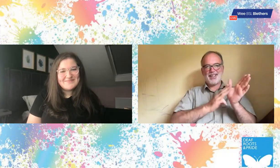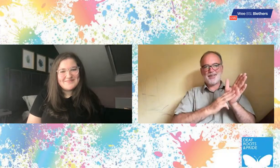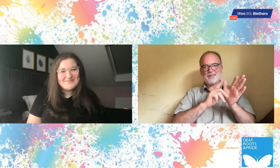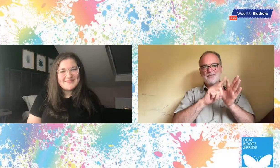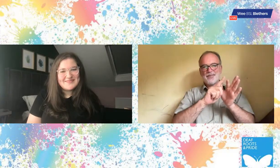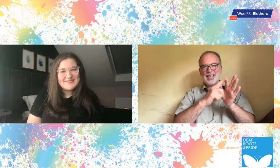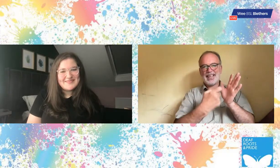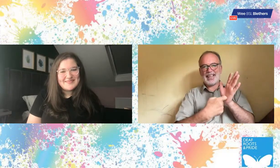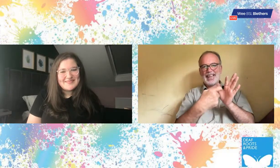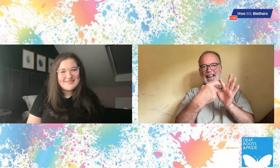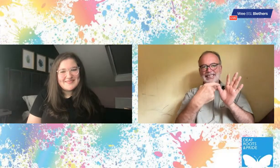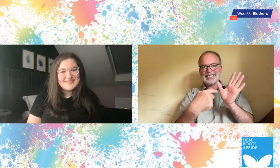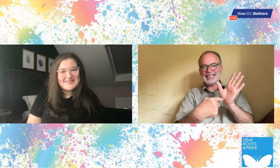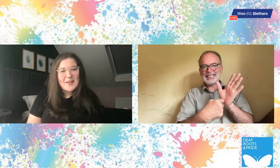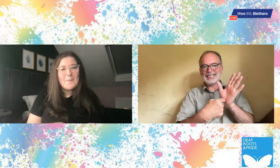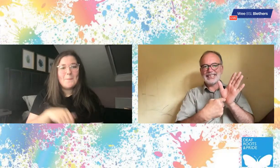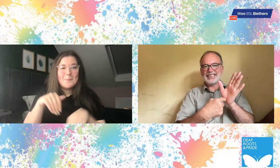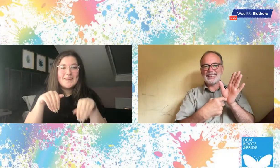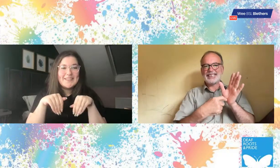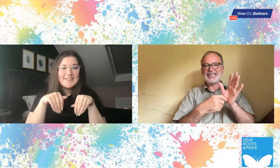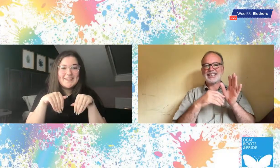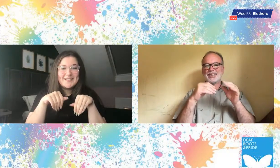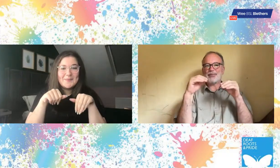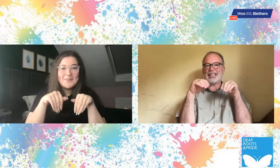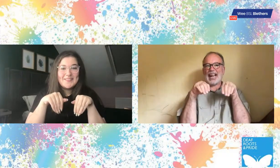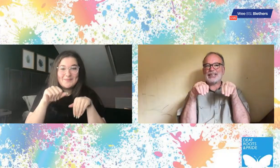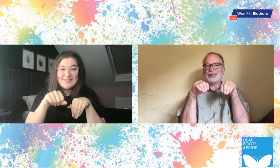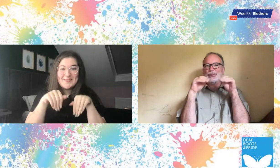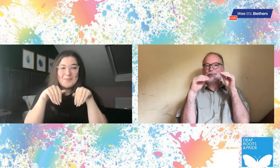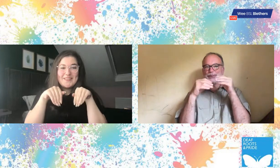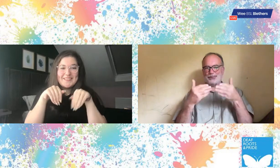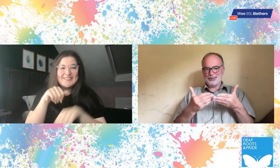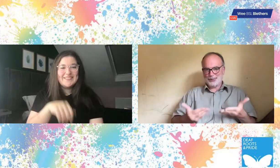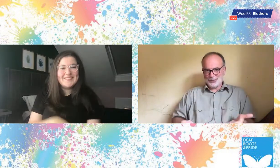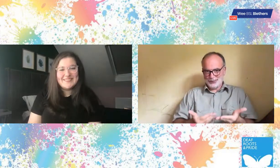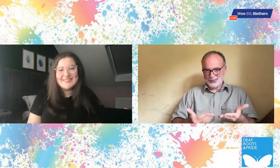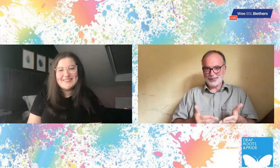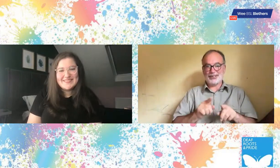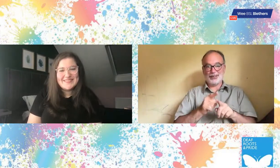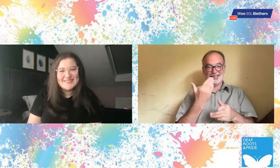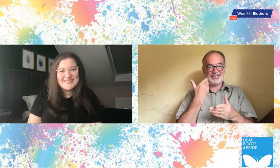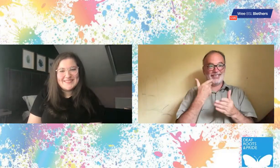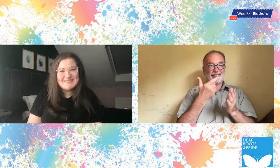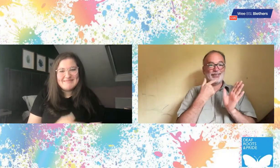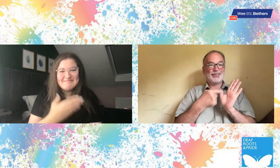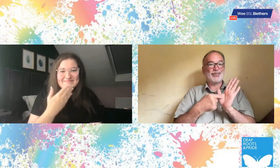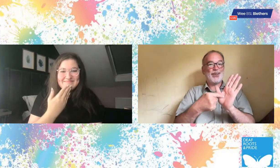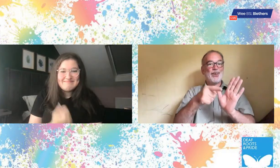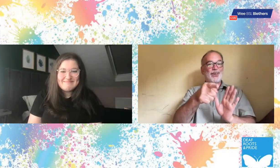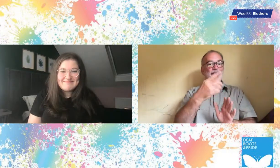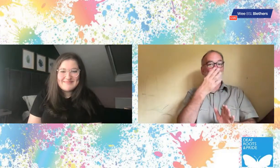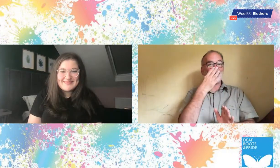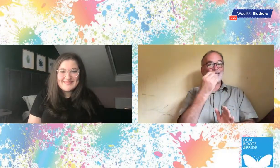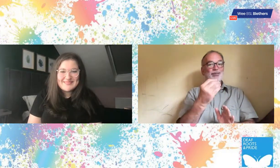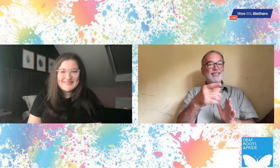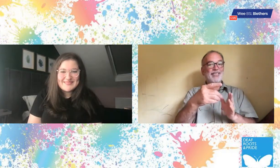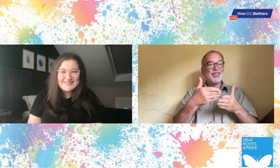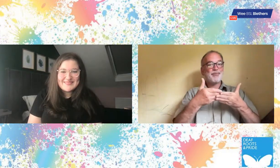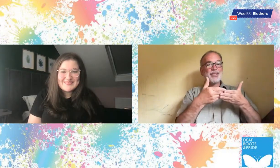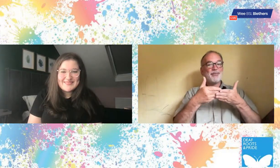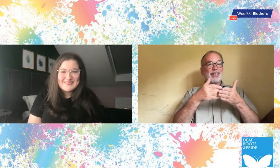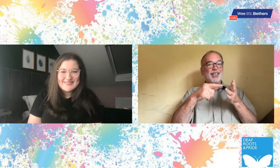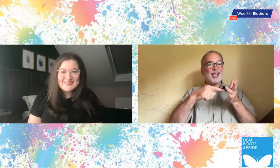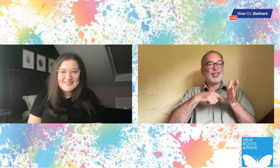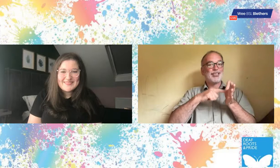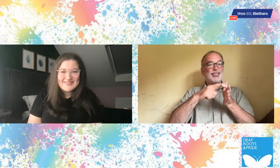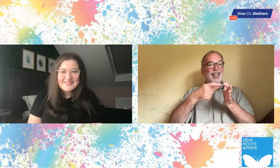like advertising. We've got a new bird coming. Like we had a meerkat. Yeah, little Ah, meerkats. That's meerkat. right. We've got some new baby meerkats